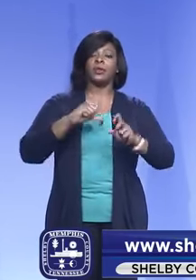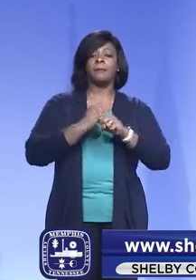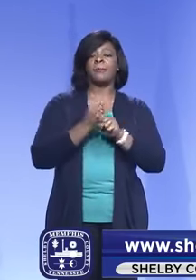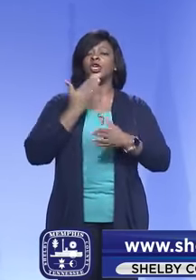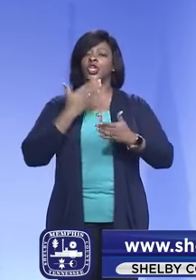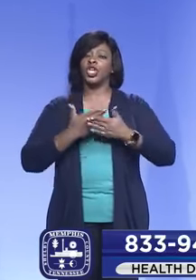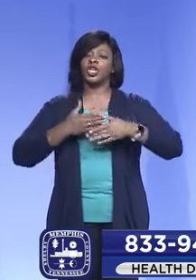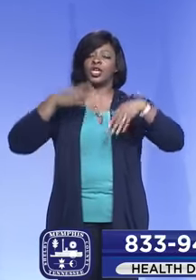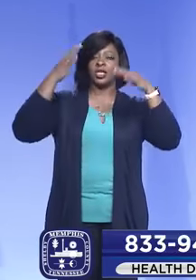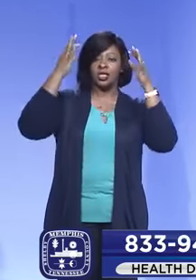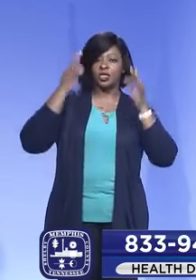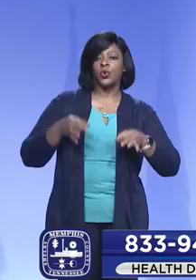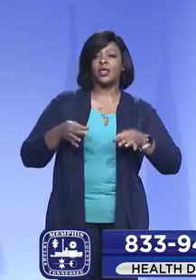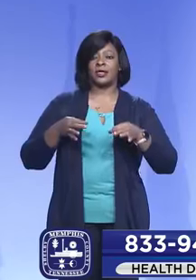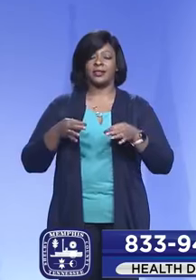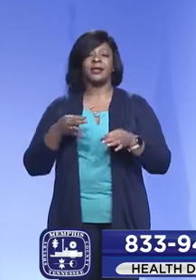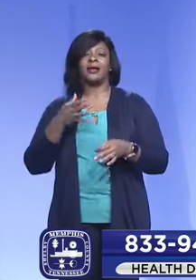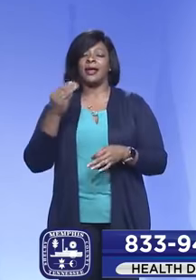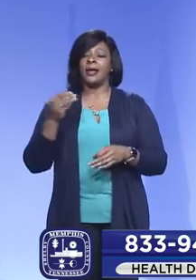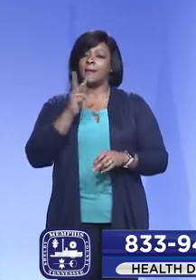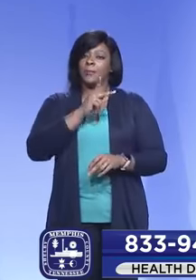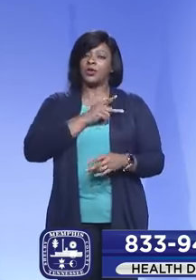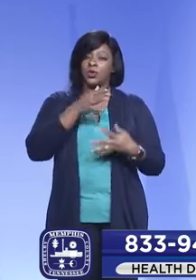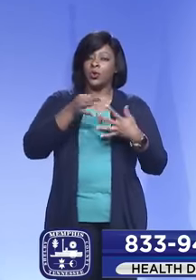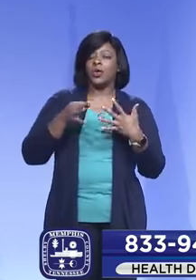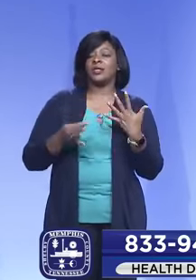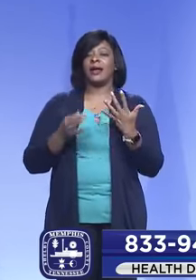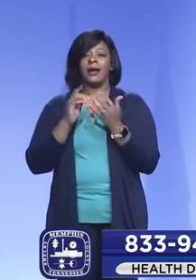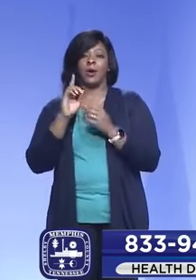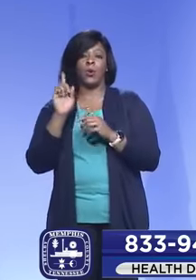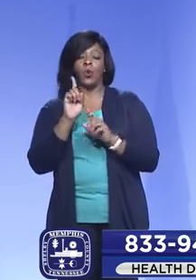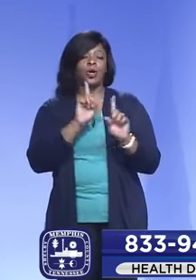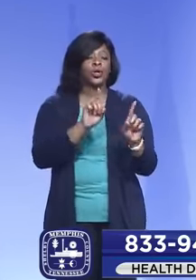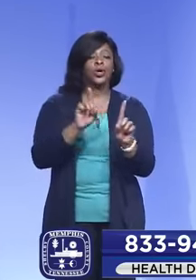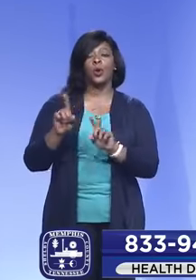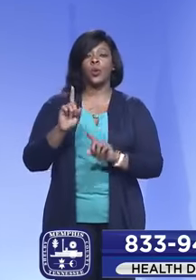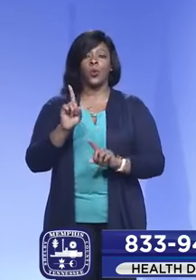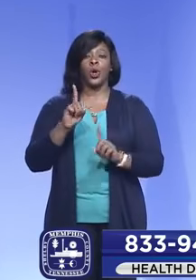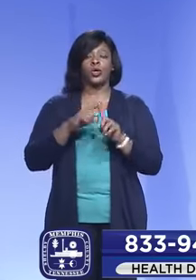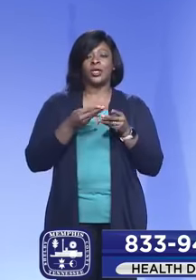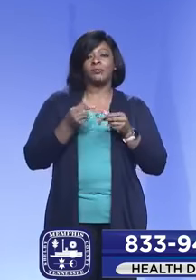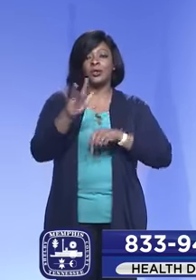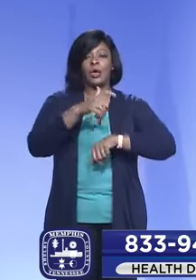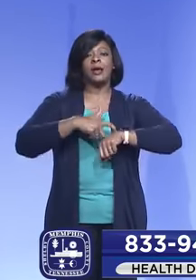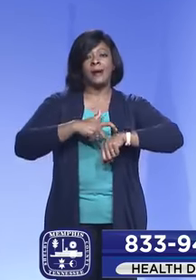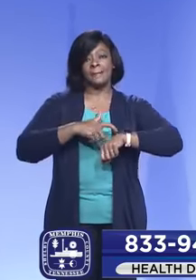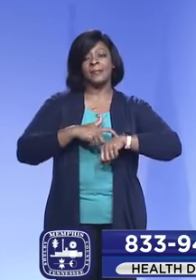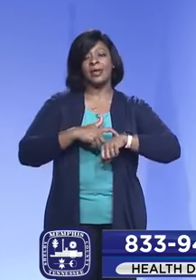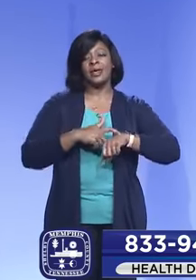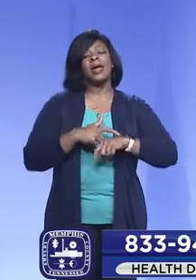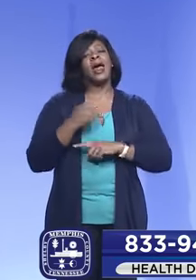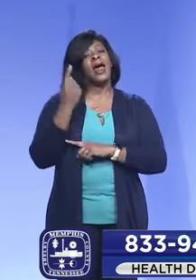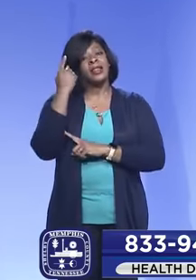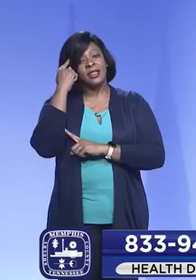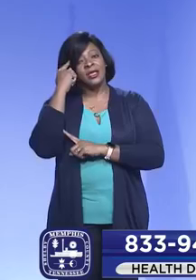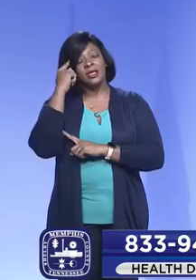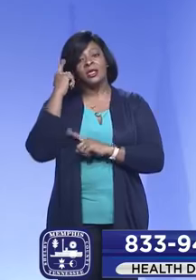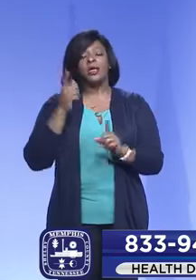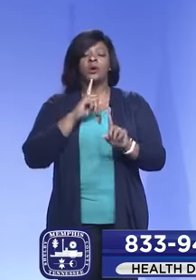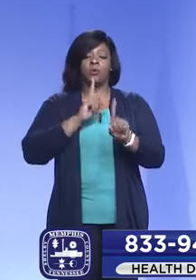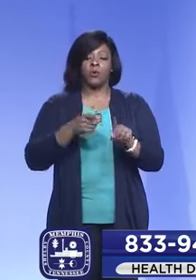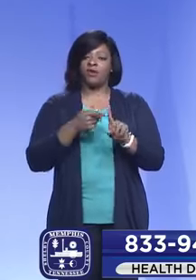solid choices and personal choices about where to go and where to spend their time. And I think the report